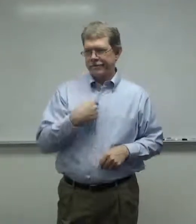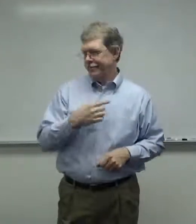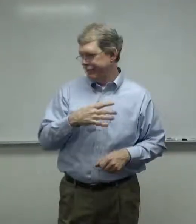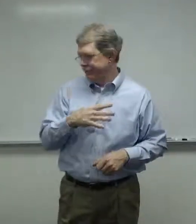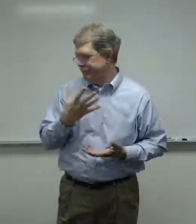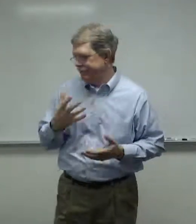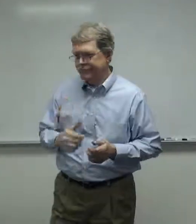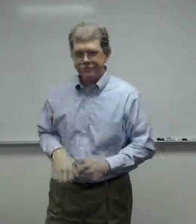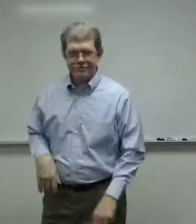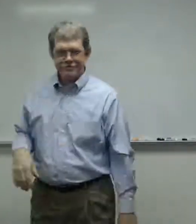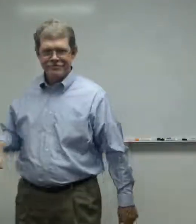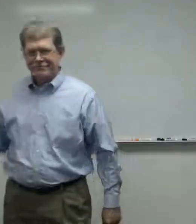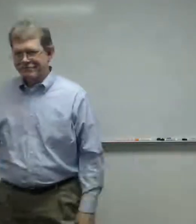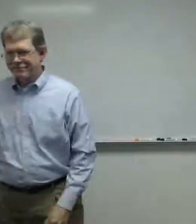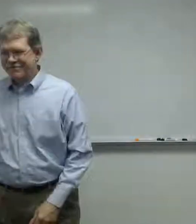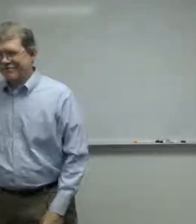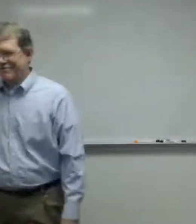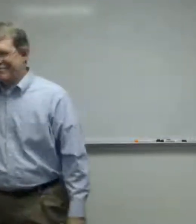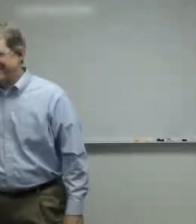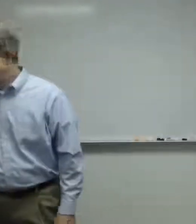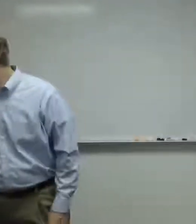And you can ask me all kinds of questions.